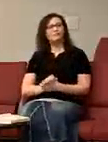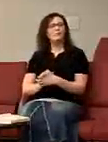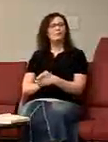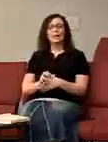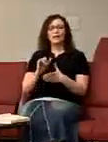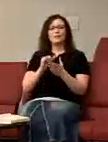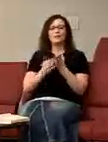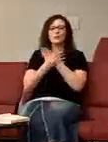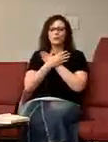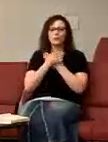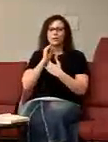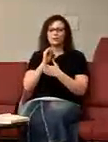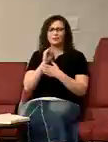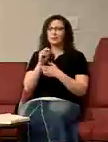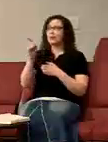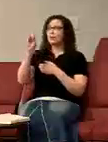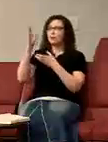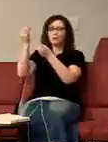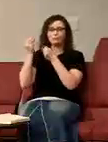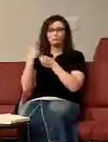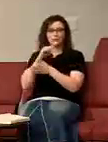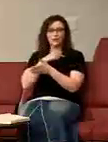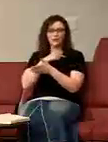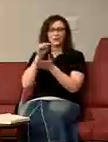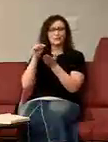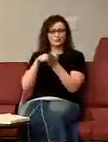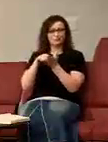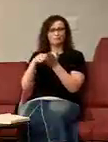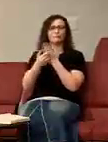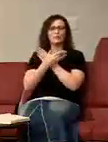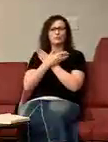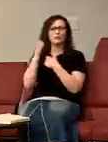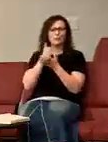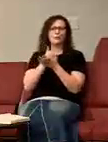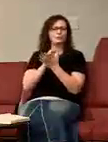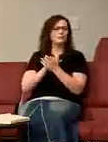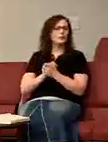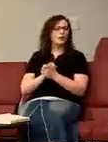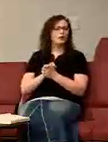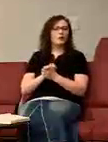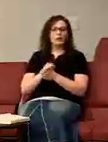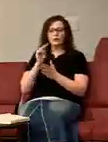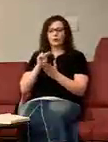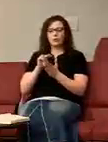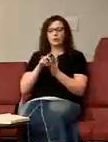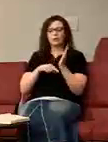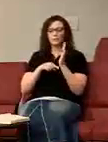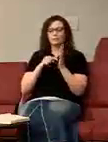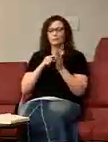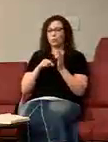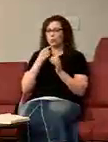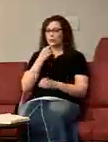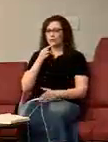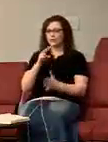that's what rest is. And God gives us this rest. Amen. And then look what it says in verse 2. For